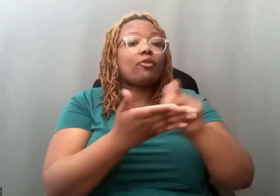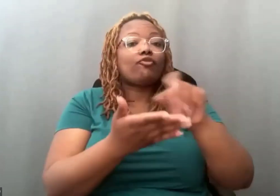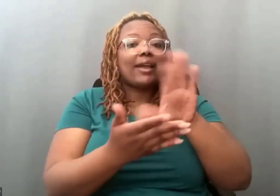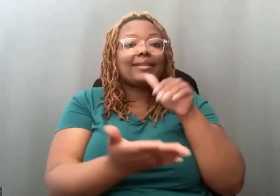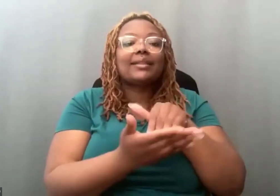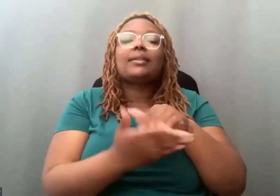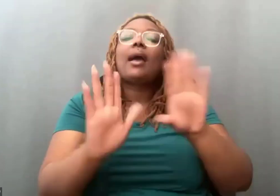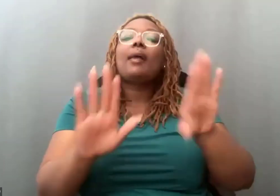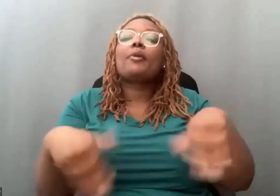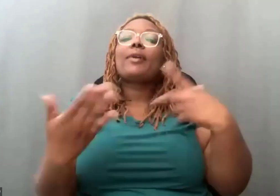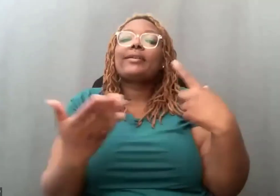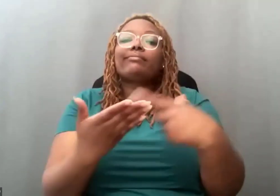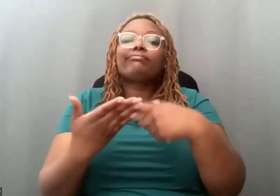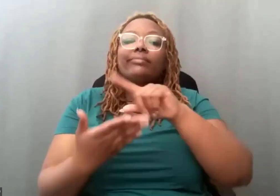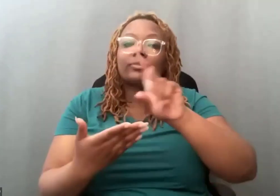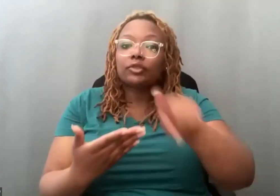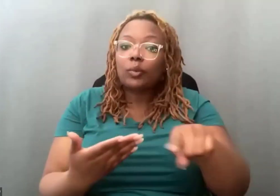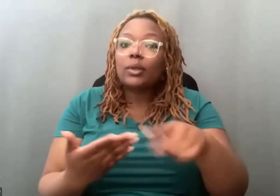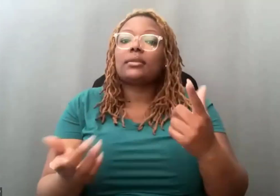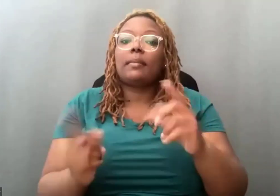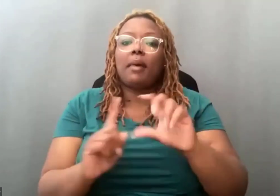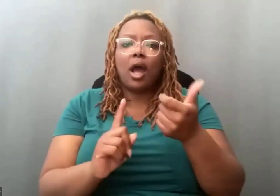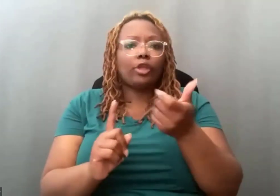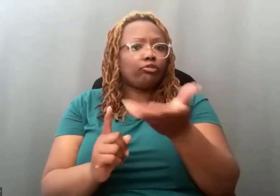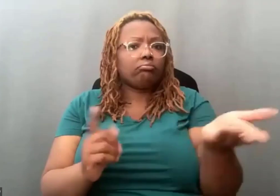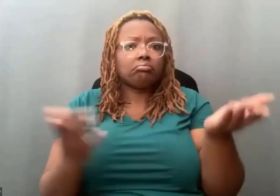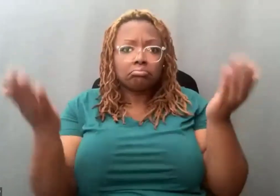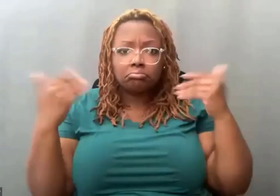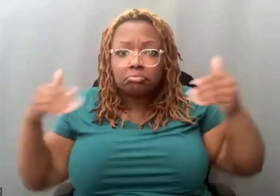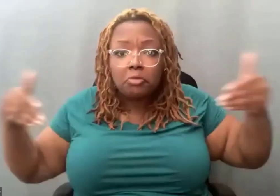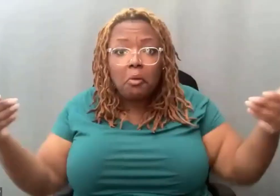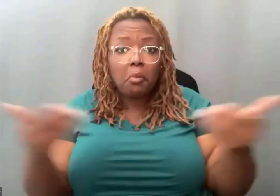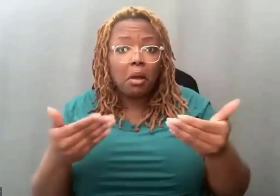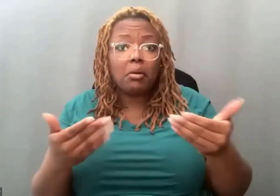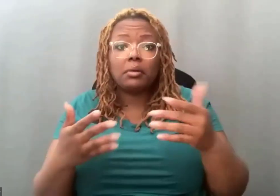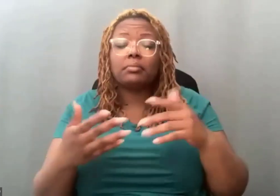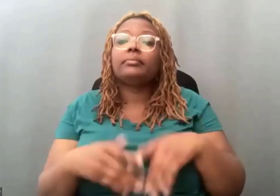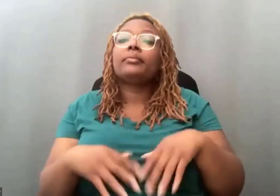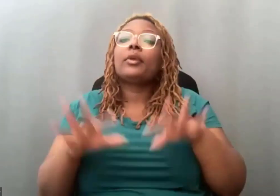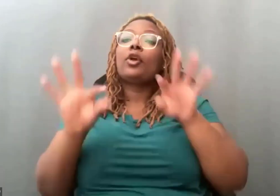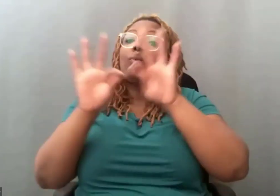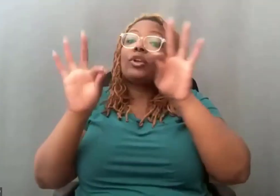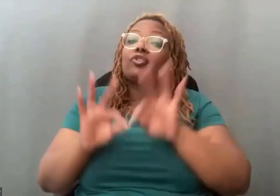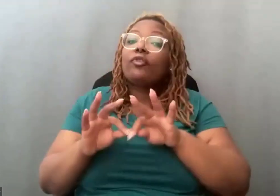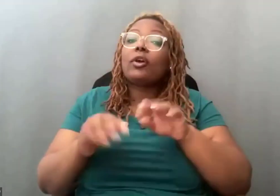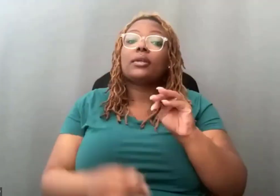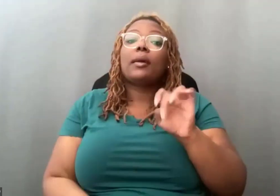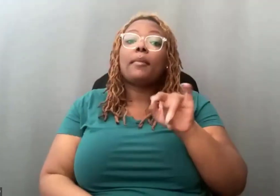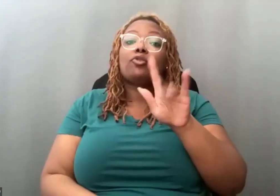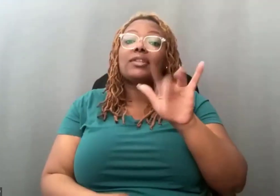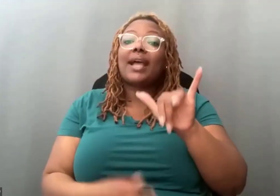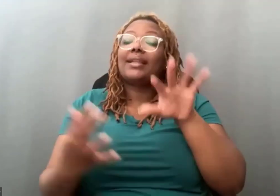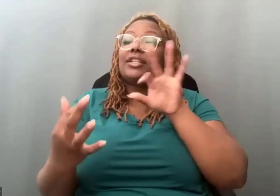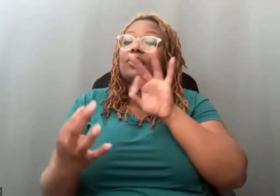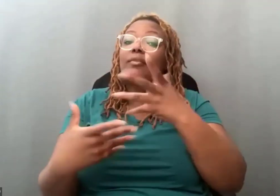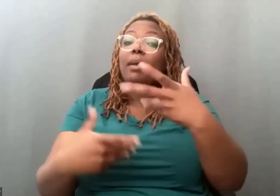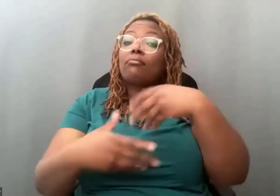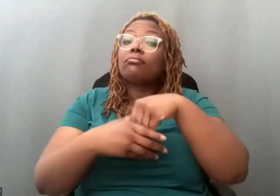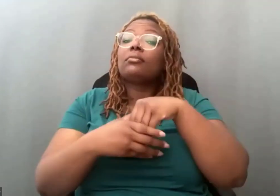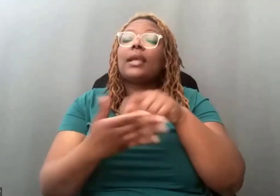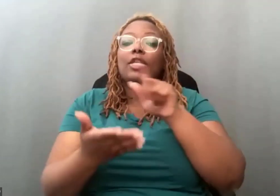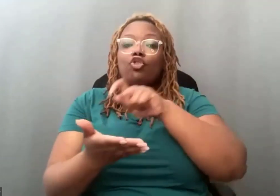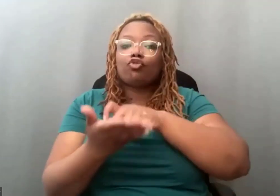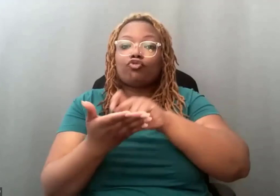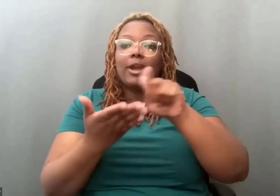some discussion questions, but others posed are also welcome. What forms and modalities does feedback take in your writing center?